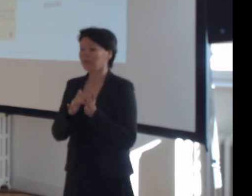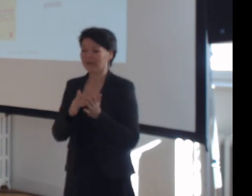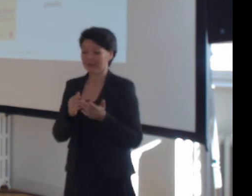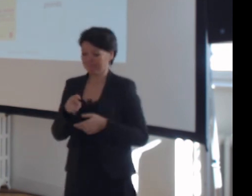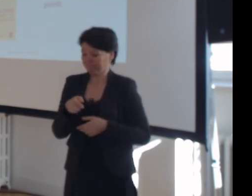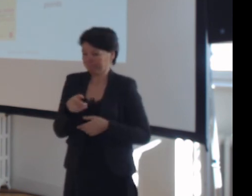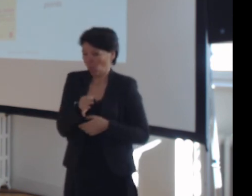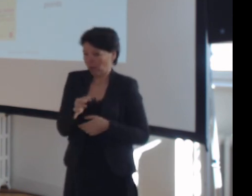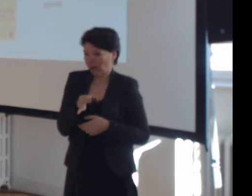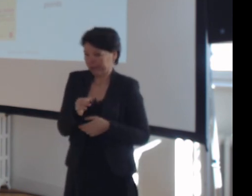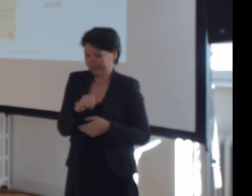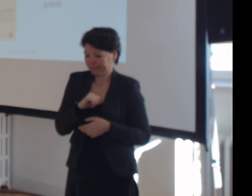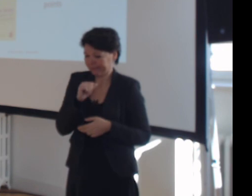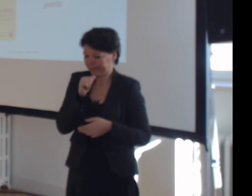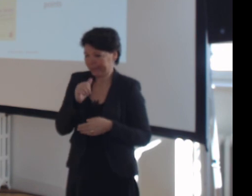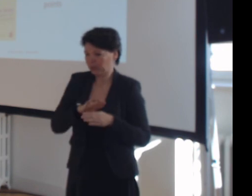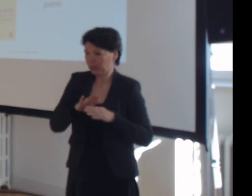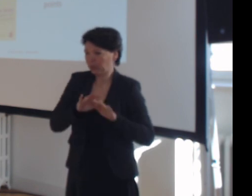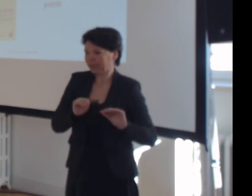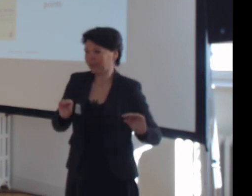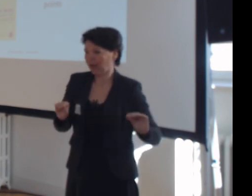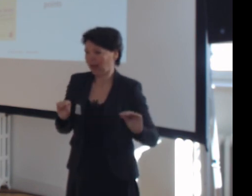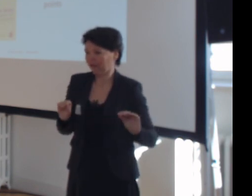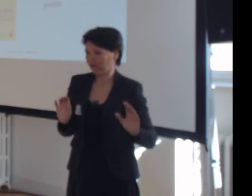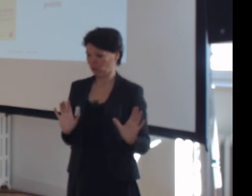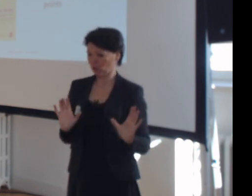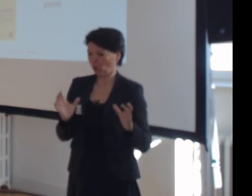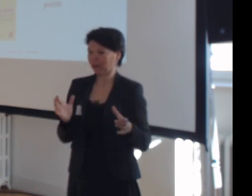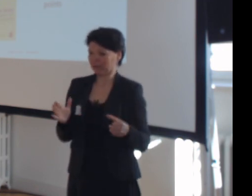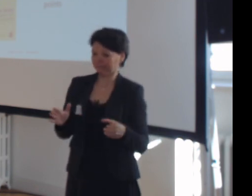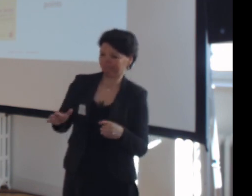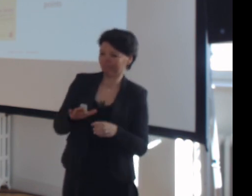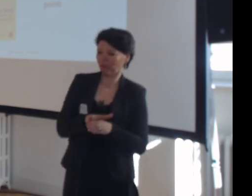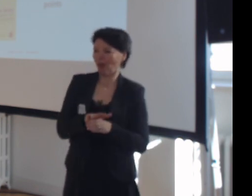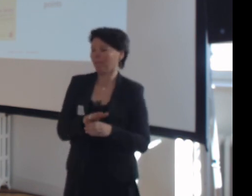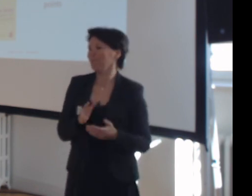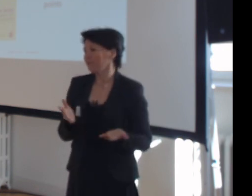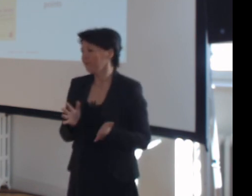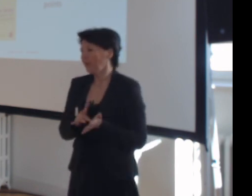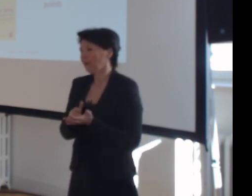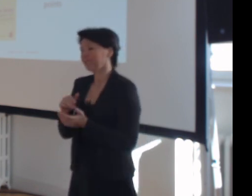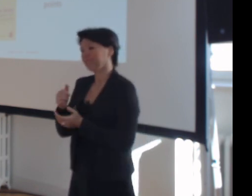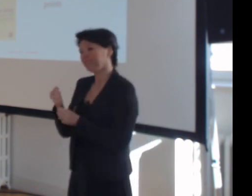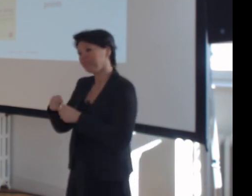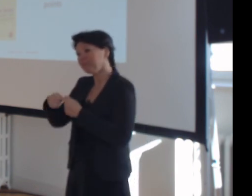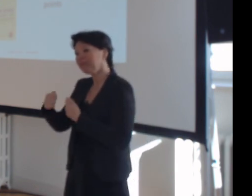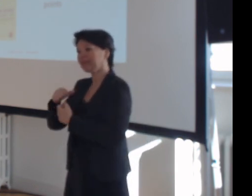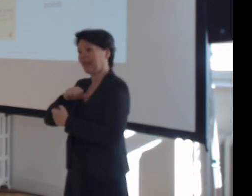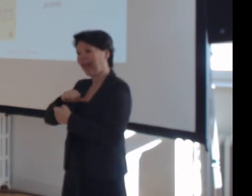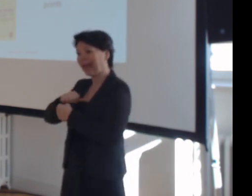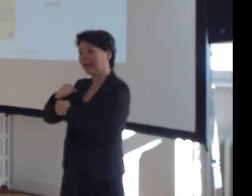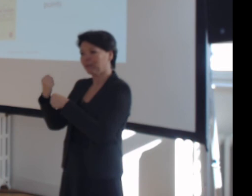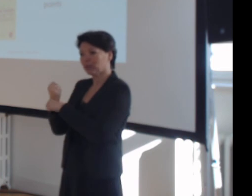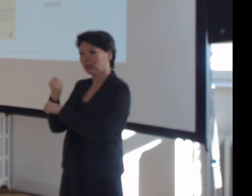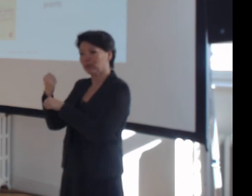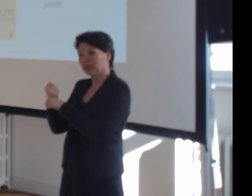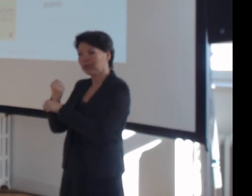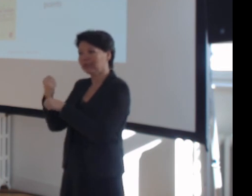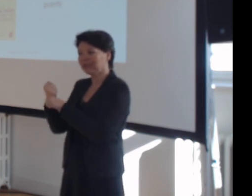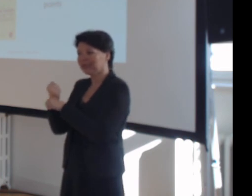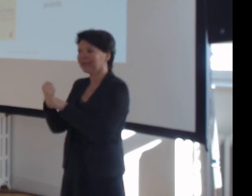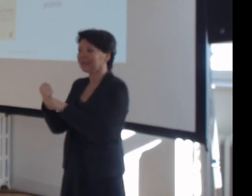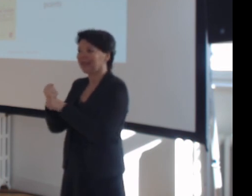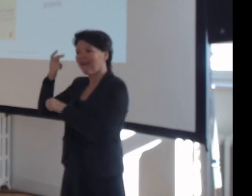local material to fill this collection with. And so we started to produce our own reminiscence video